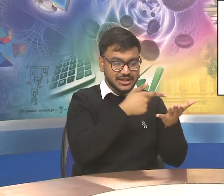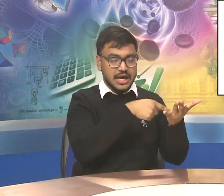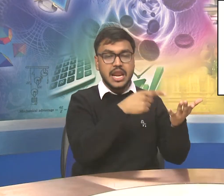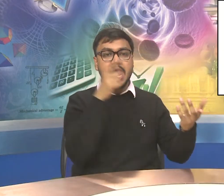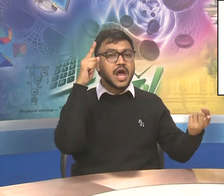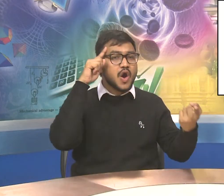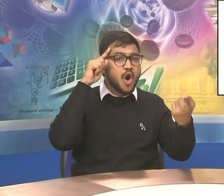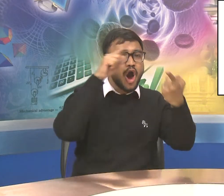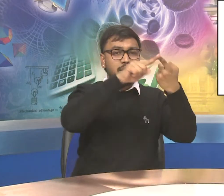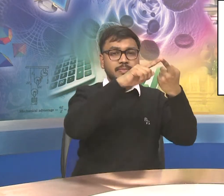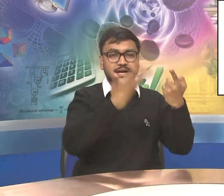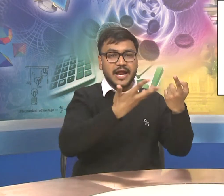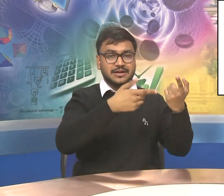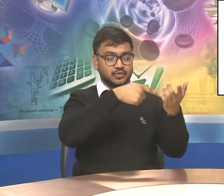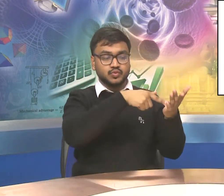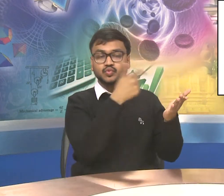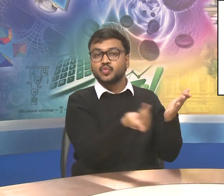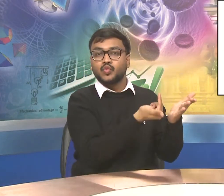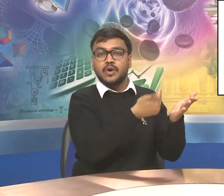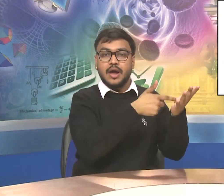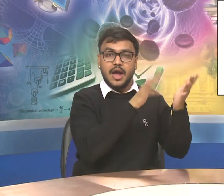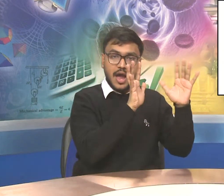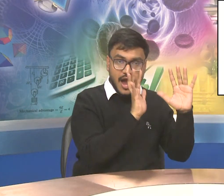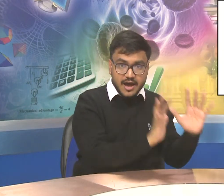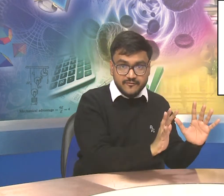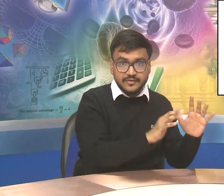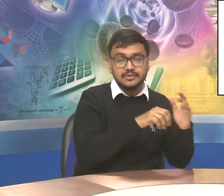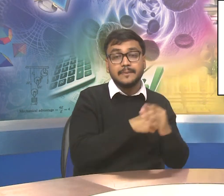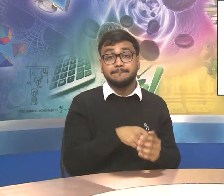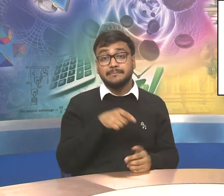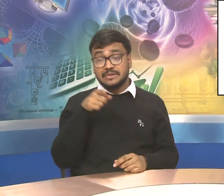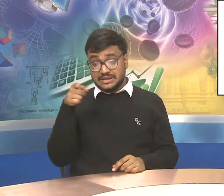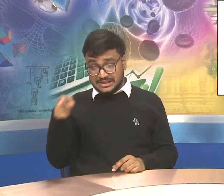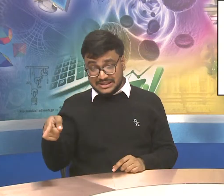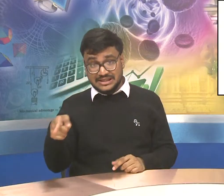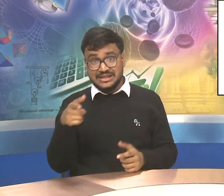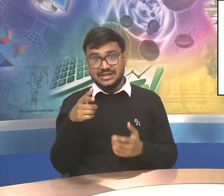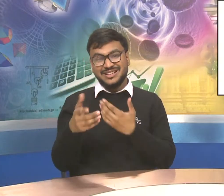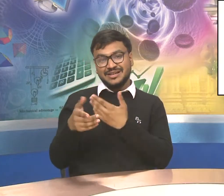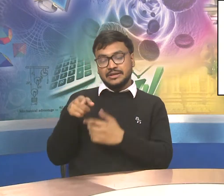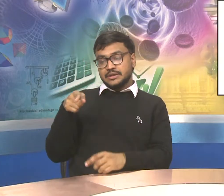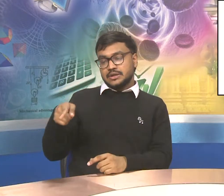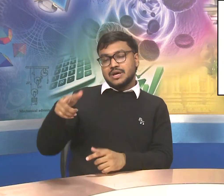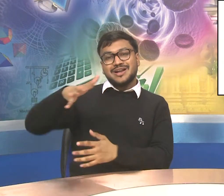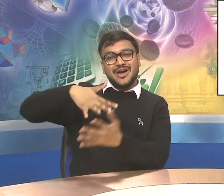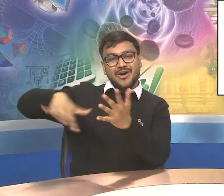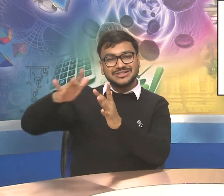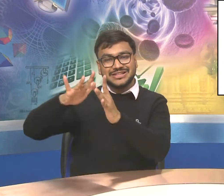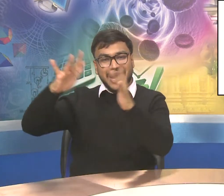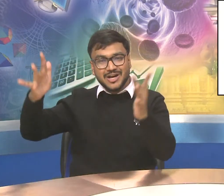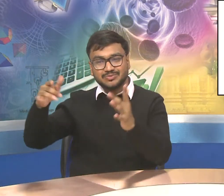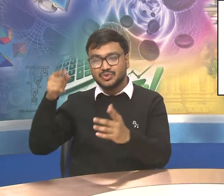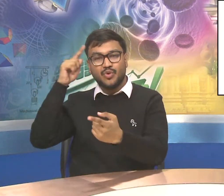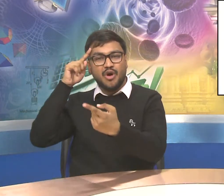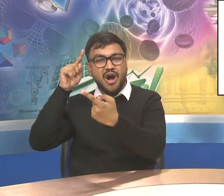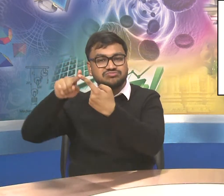reference services aim is to instruct the users, and on the other hand,